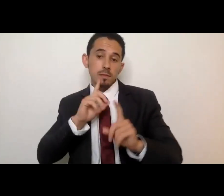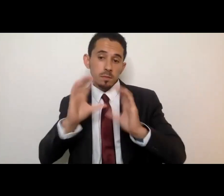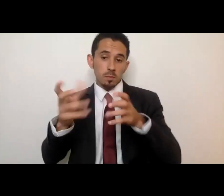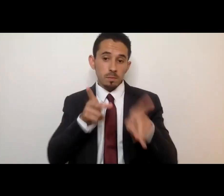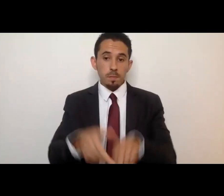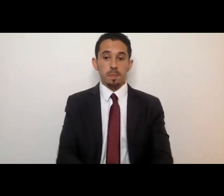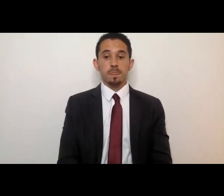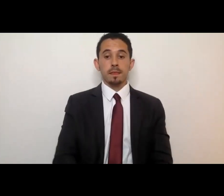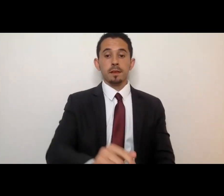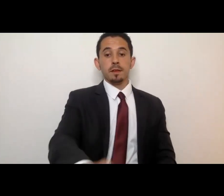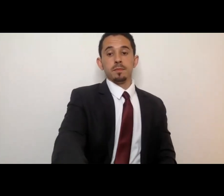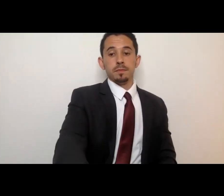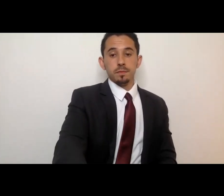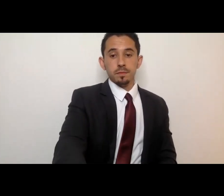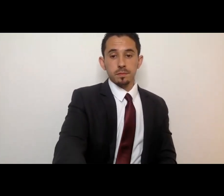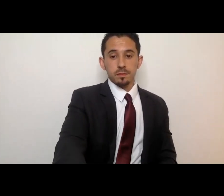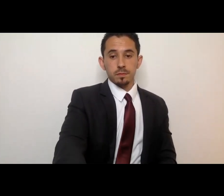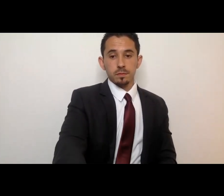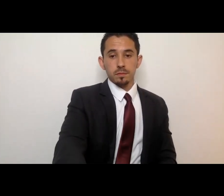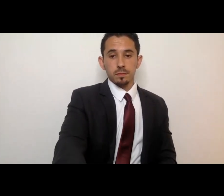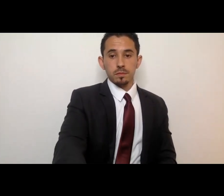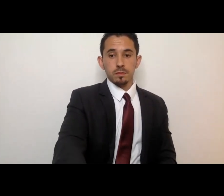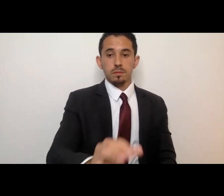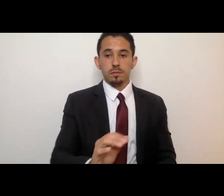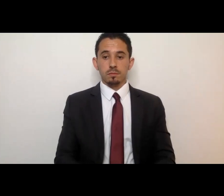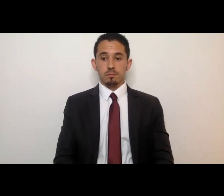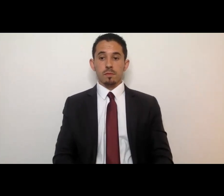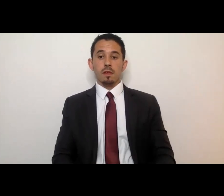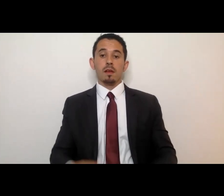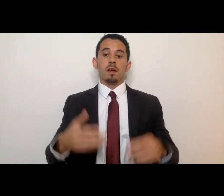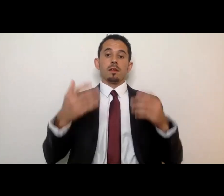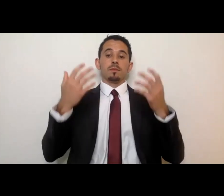level and access for deaf communities and populations.